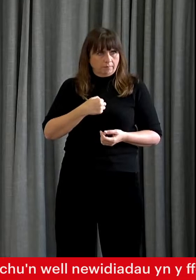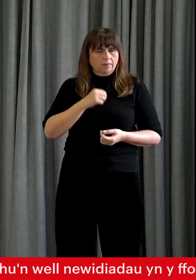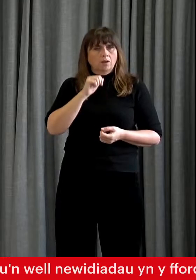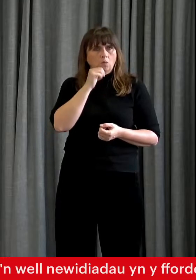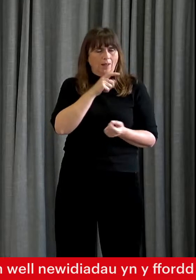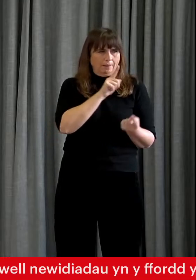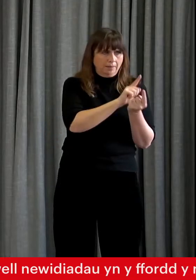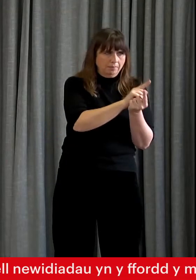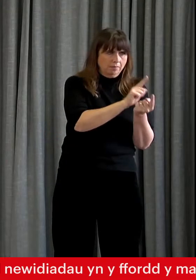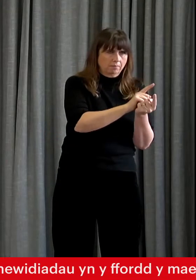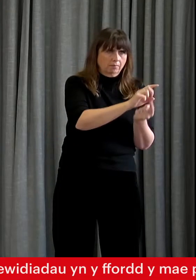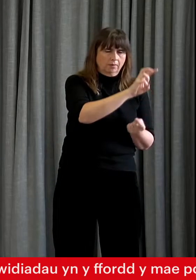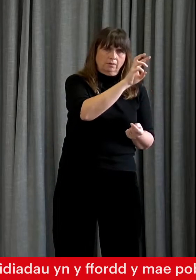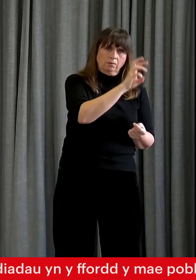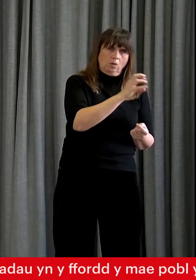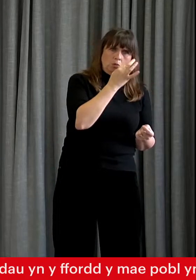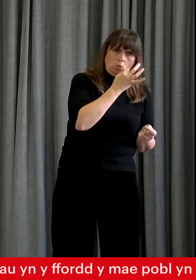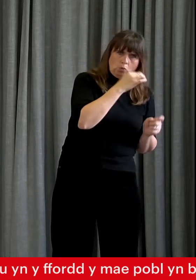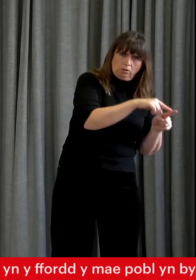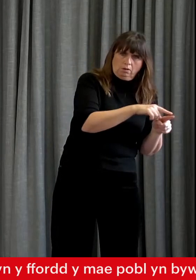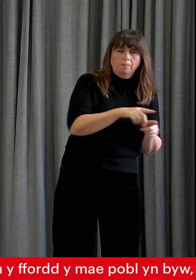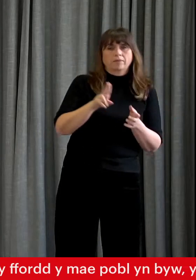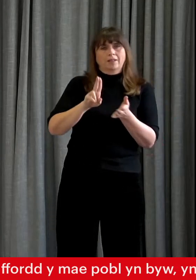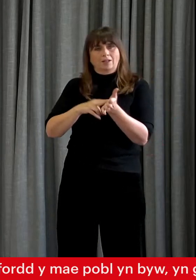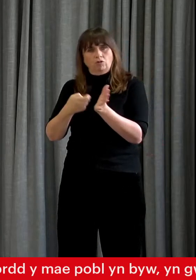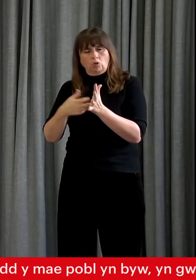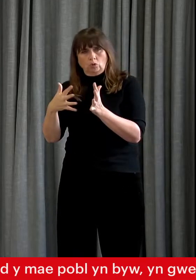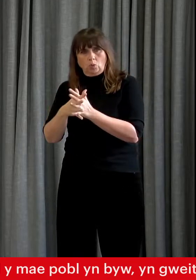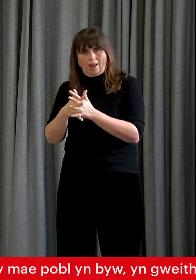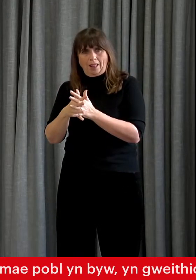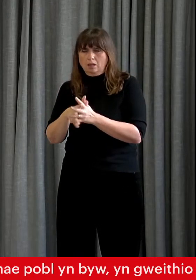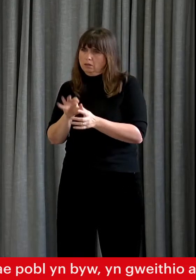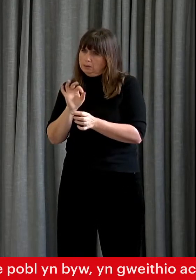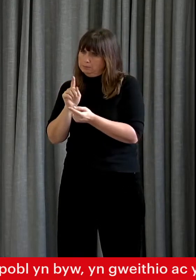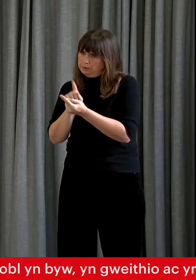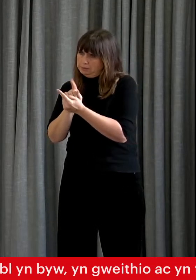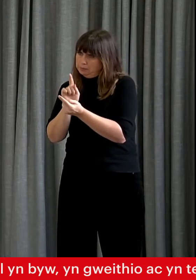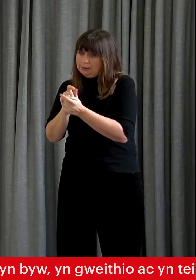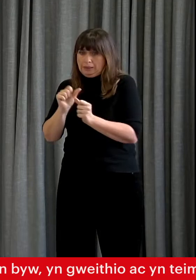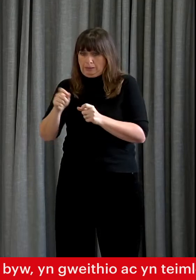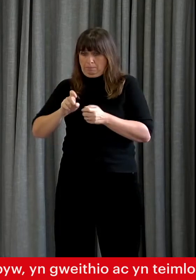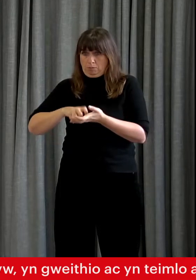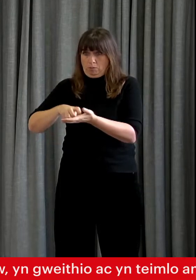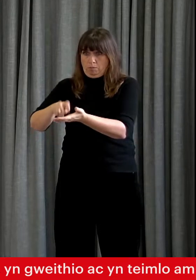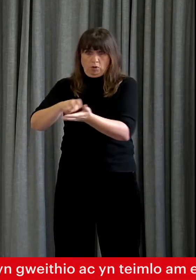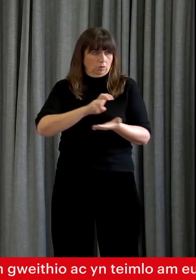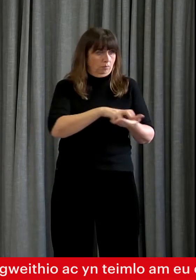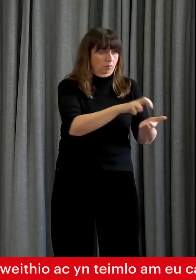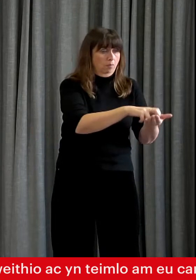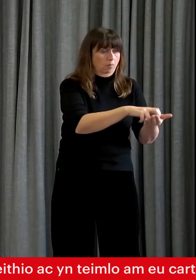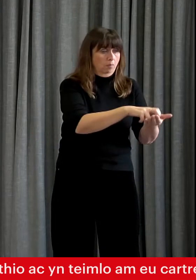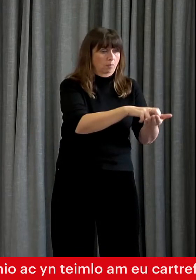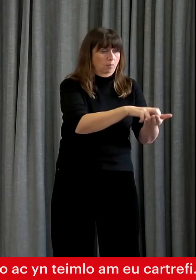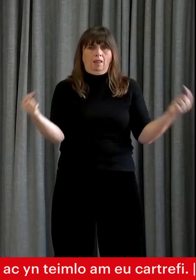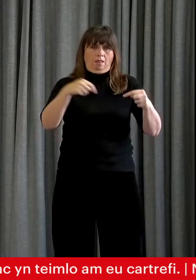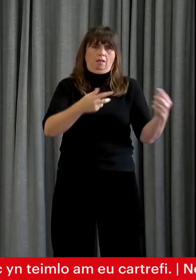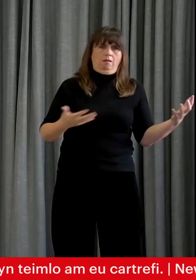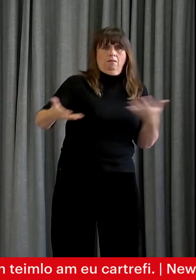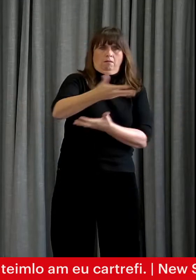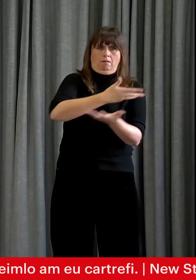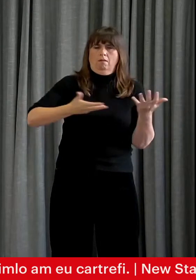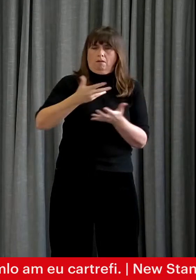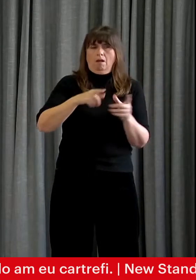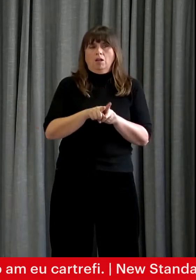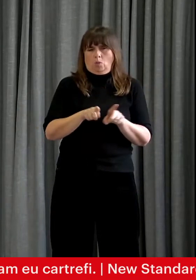Dŵr Cymru and Natural Resources Wales coming up, both separately and together. And we've postponed the oral statement until after the next